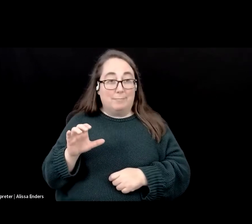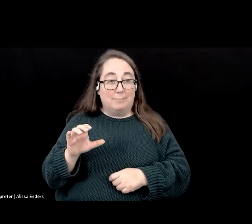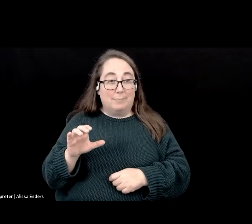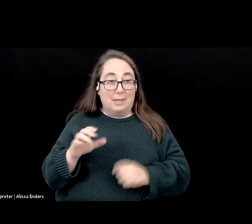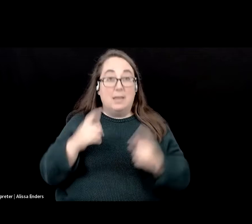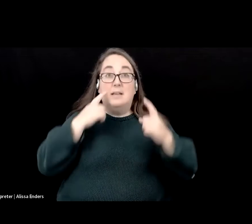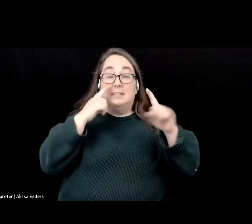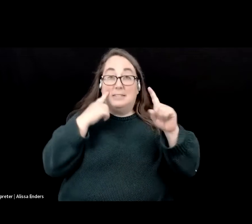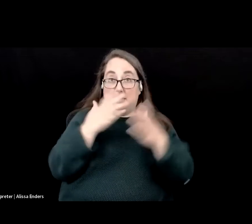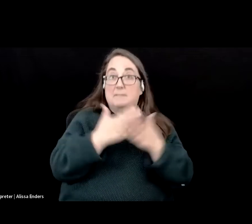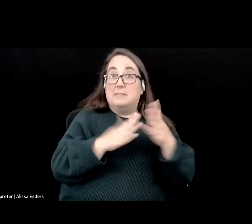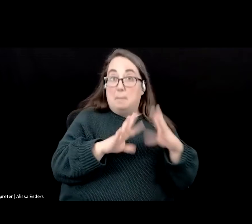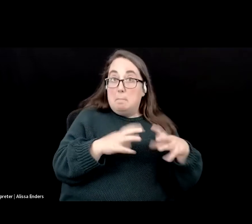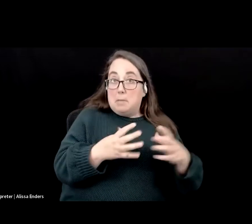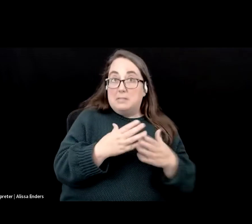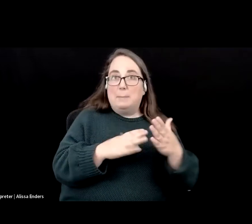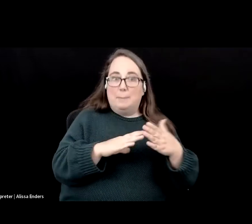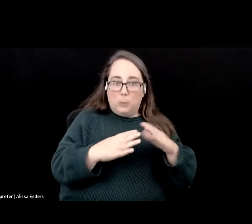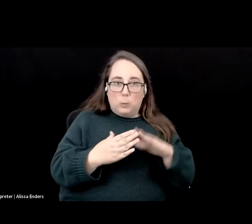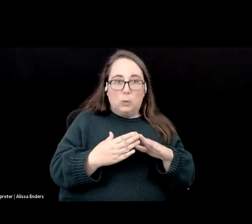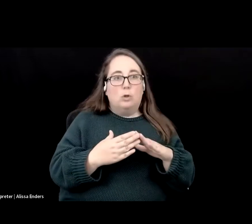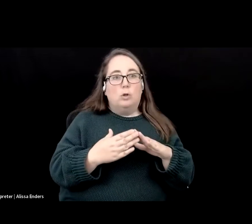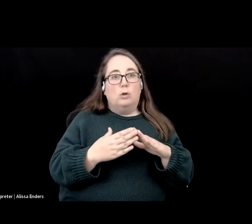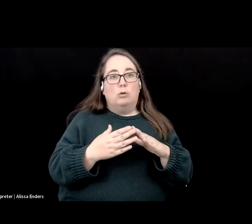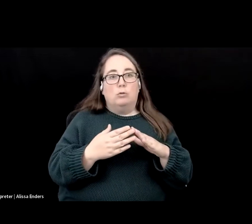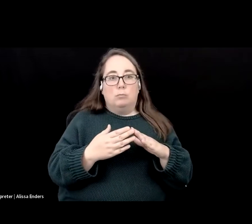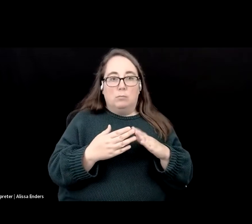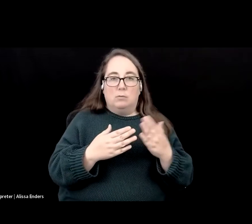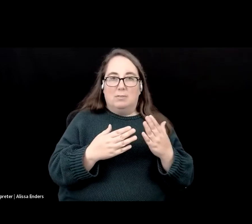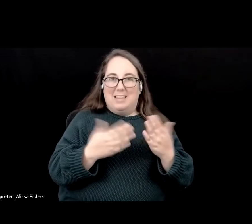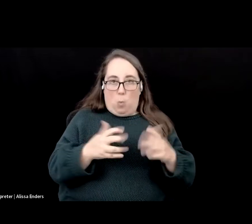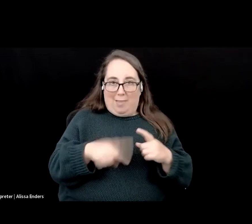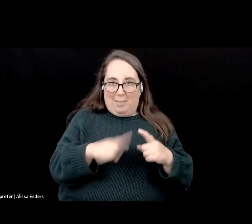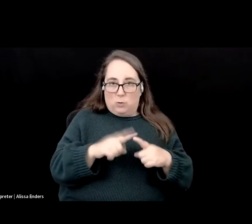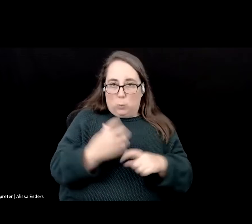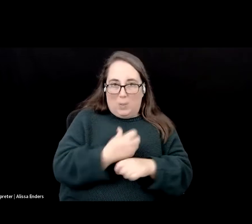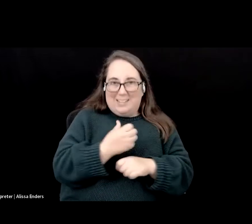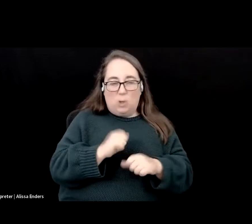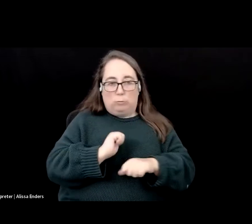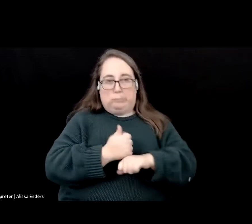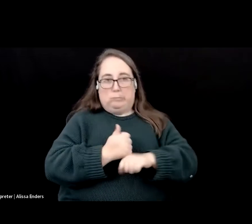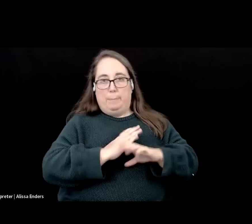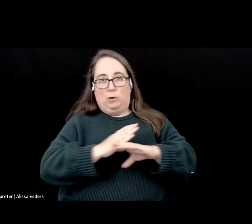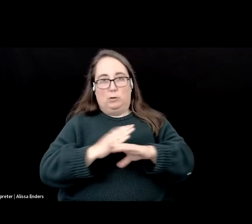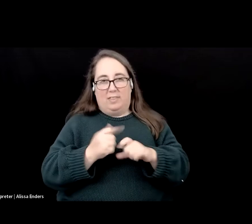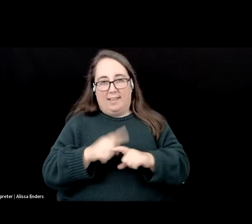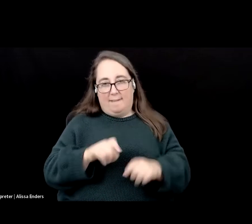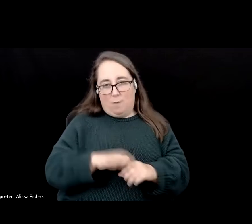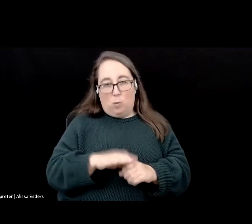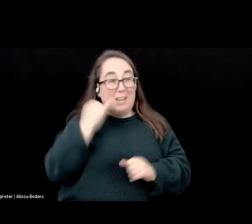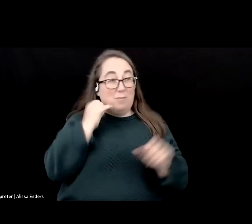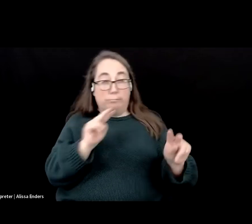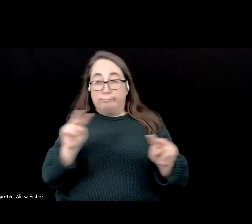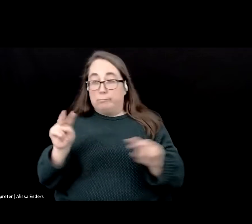certain populations, and so folks want to win, so they put impediments of being able to vote. And if we look at what's going on right